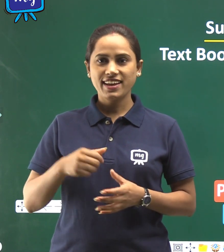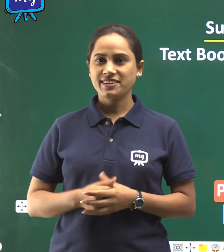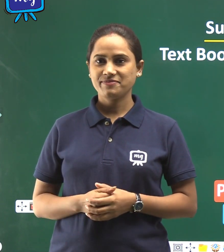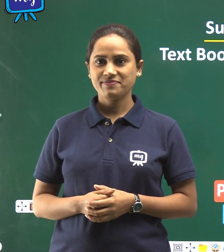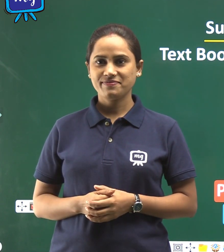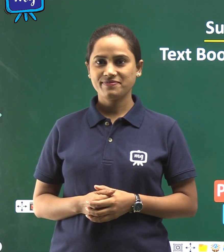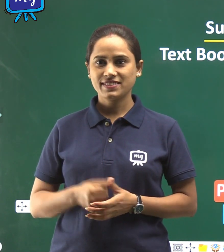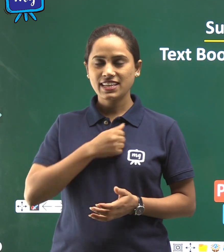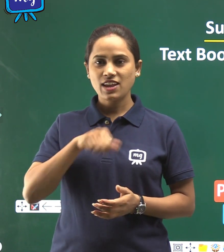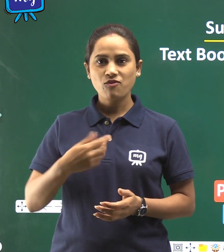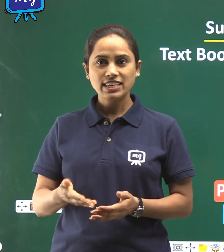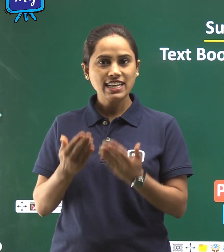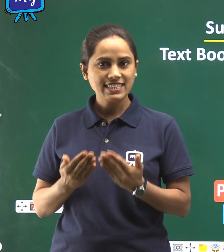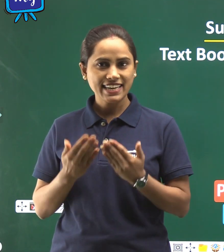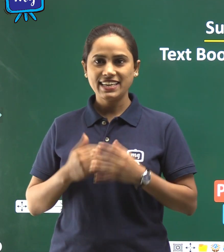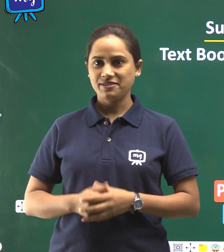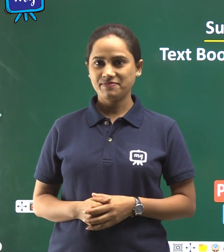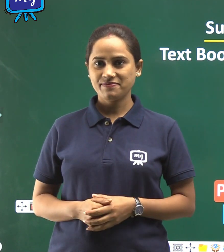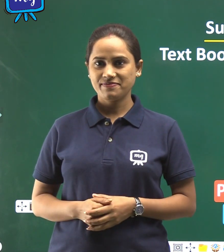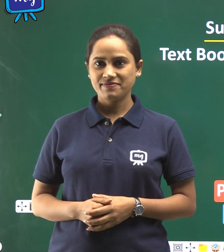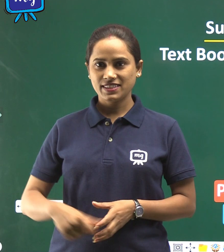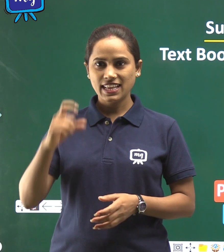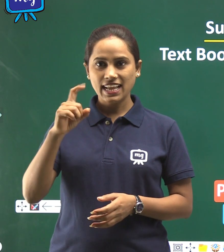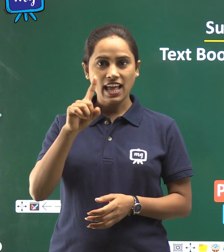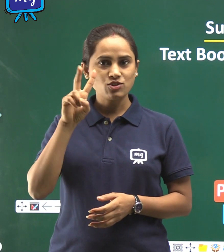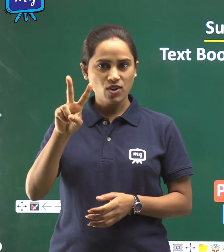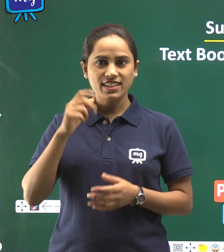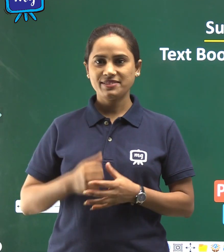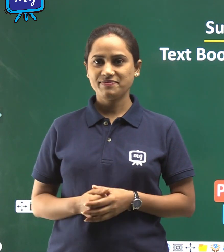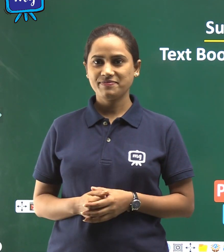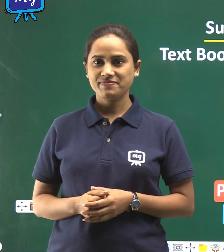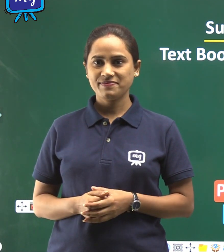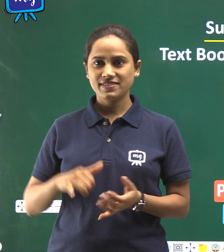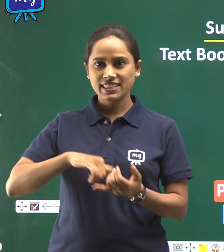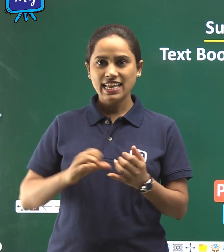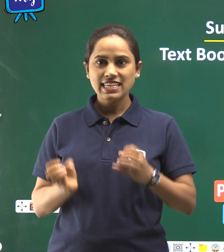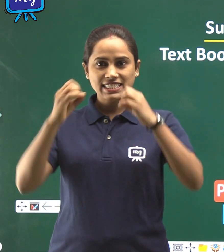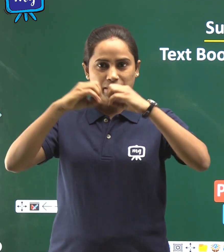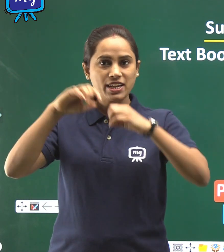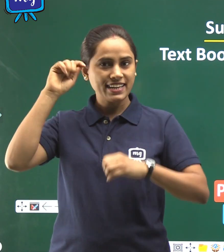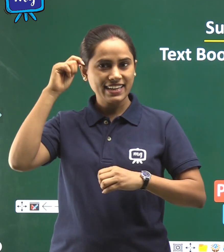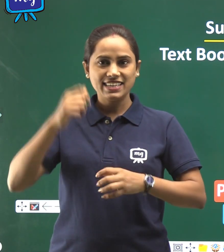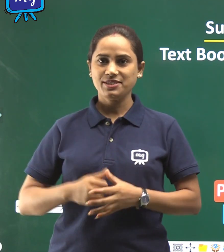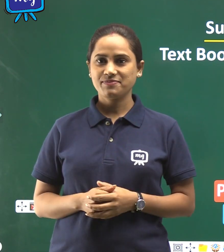Today, we shall study class 12th, subject English,